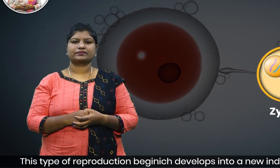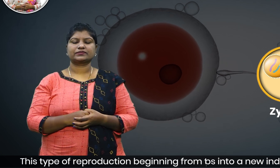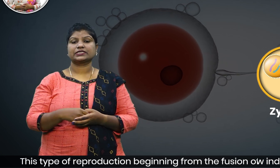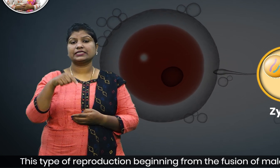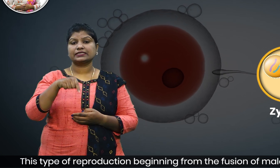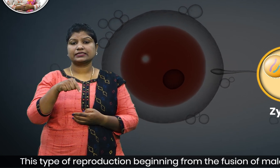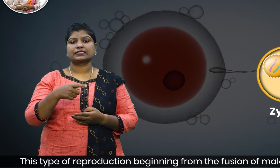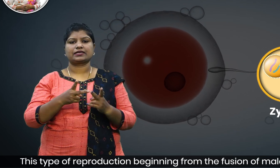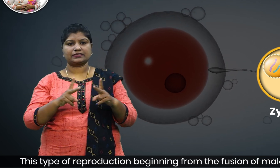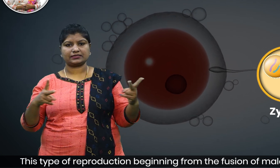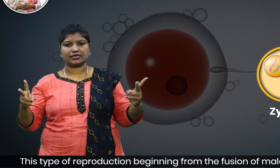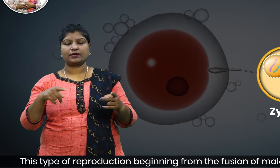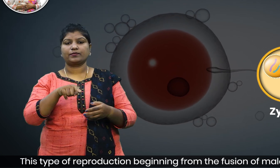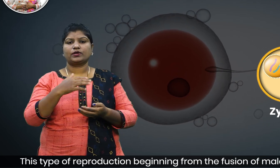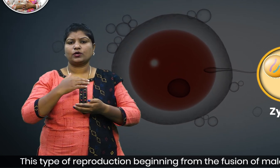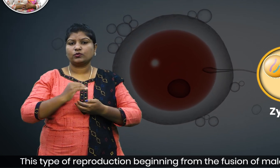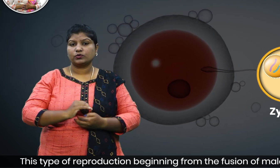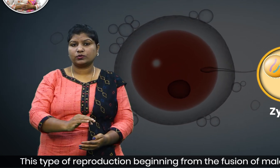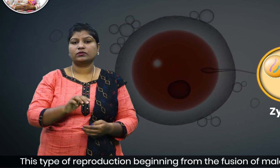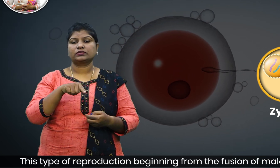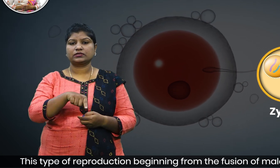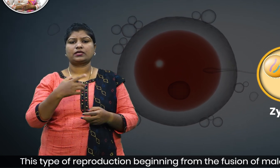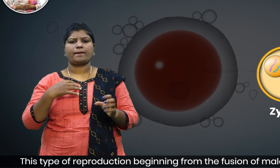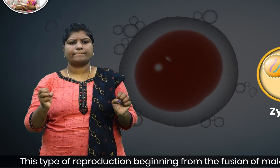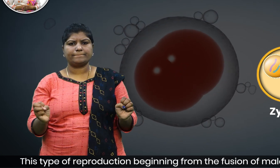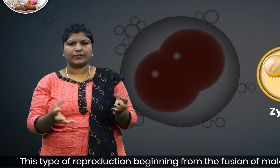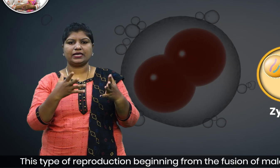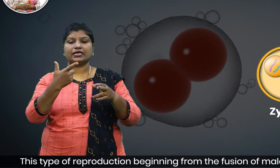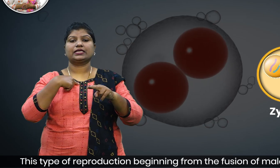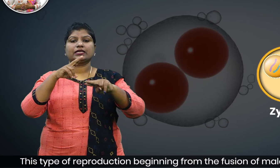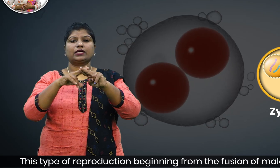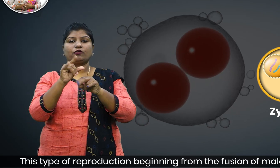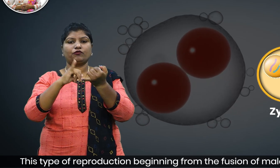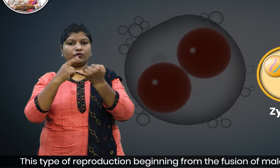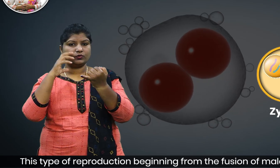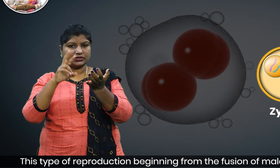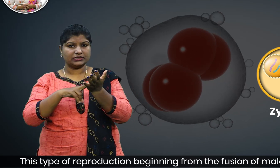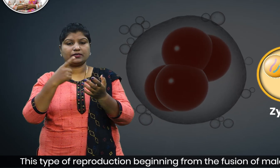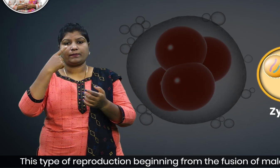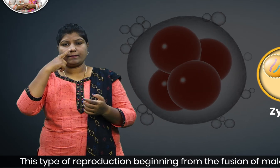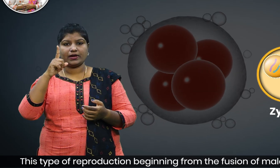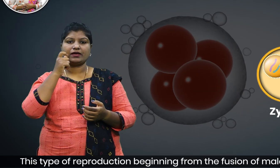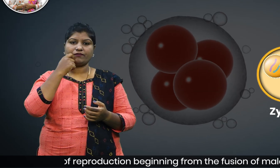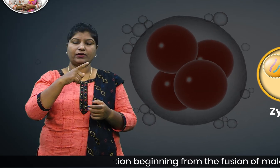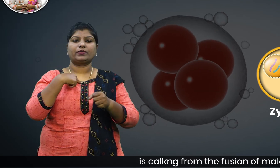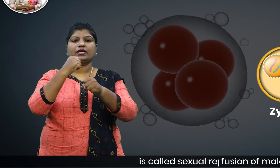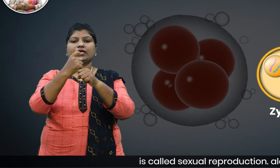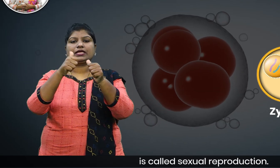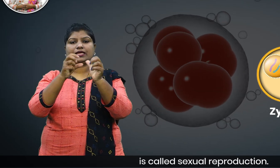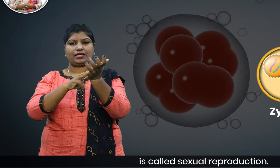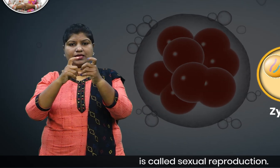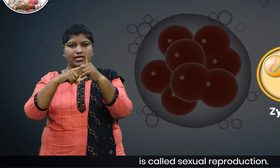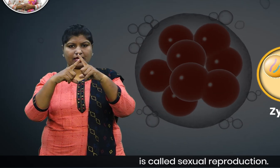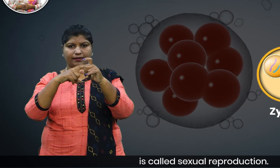This type of reproduction, beginning from the fusion of male and female gametes, is